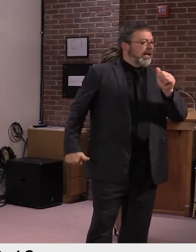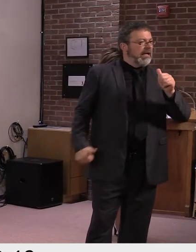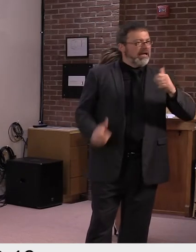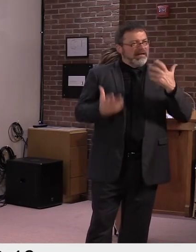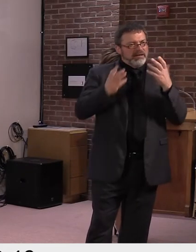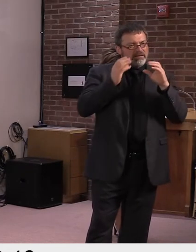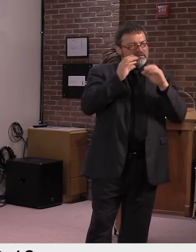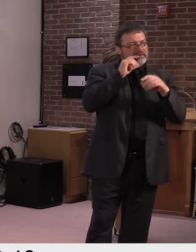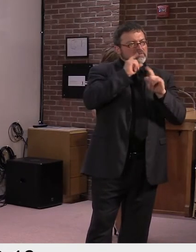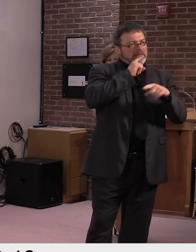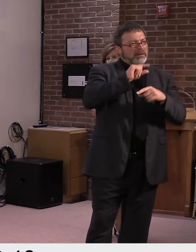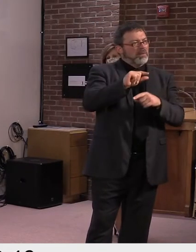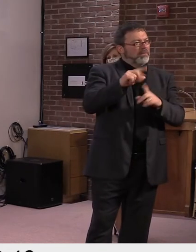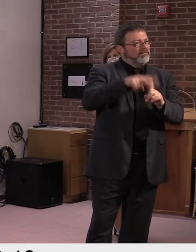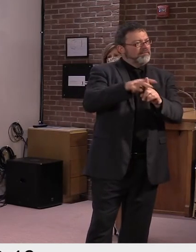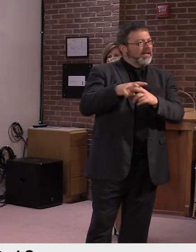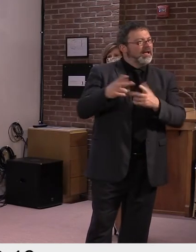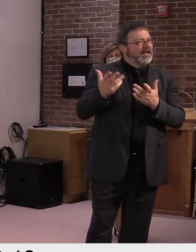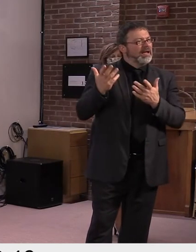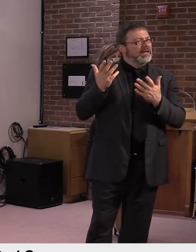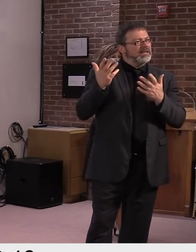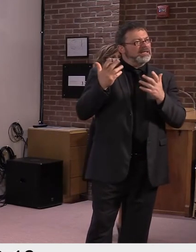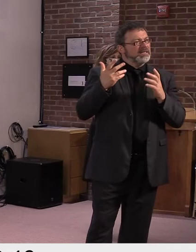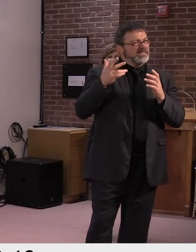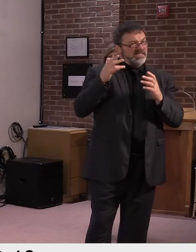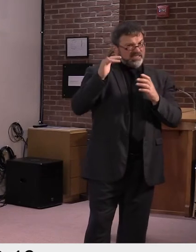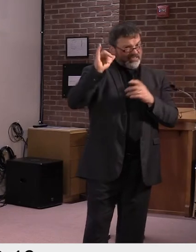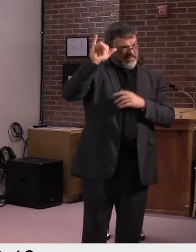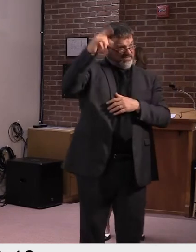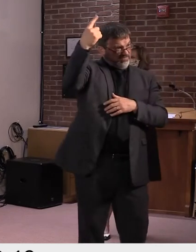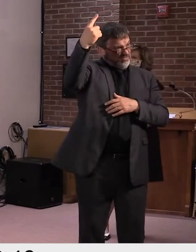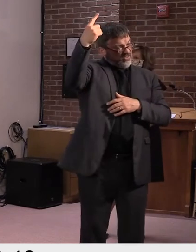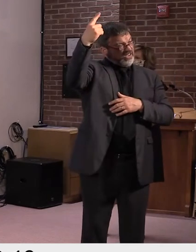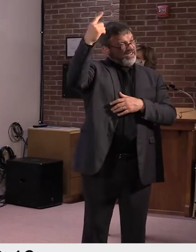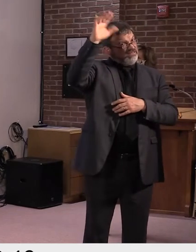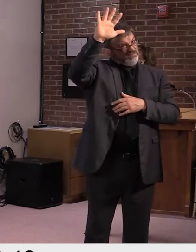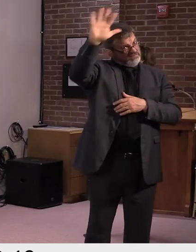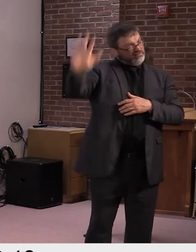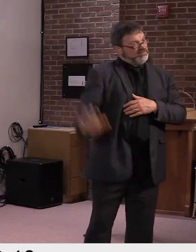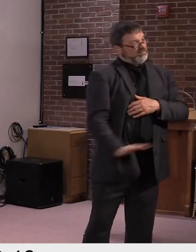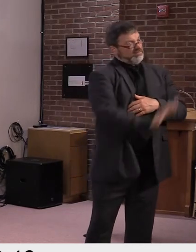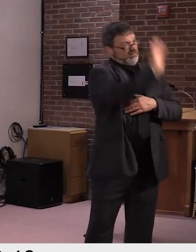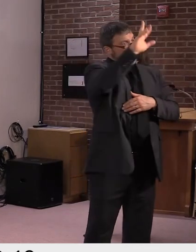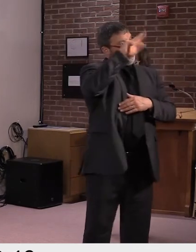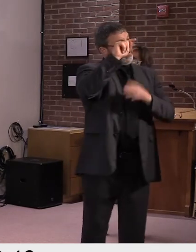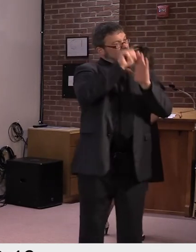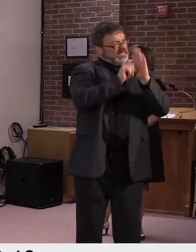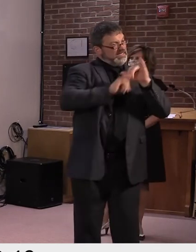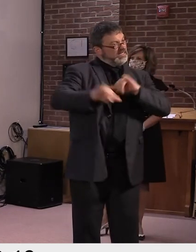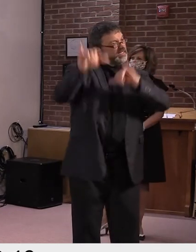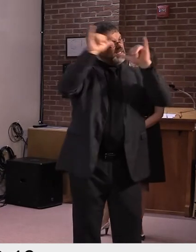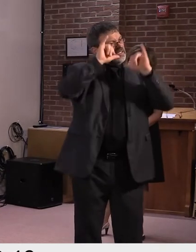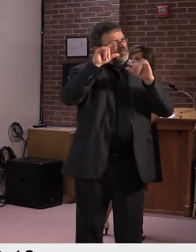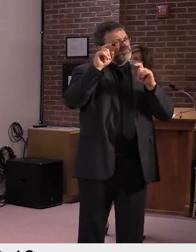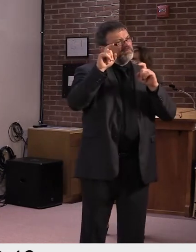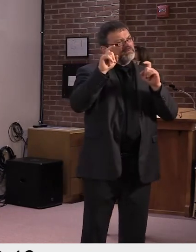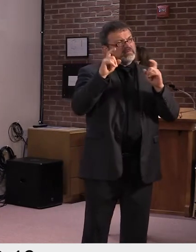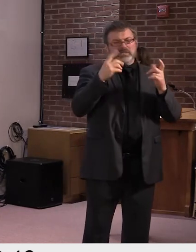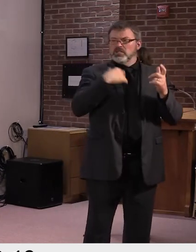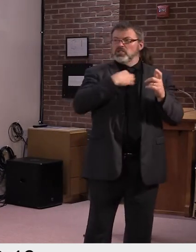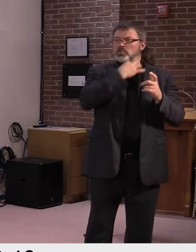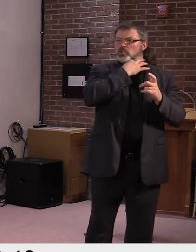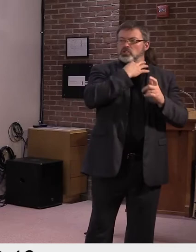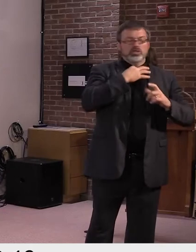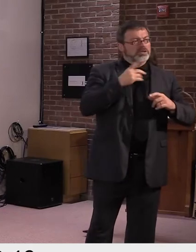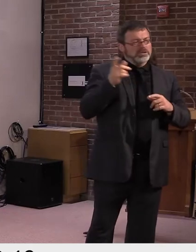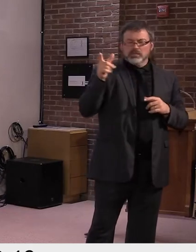additional steps aside from this type of awareness effort to bring the response rate up? Well, I can see Jason has been waiting patiently to answer that very